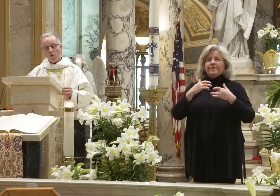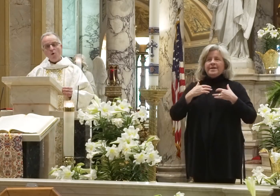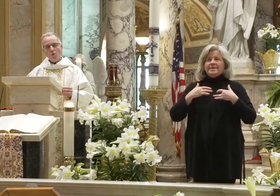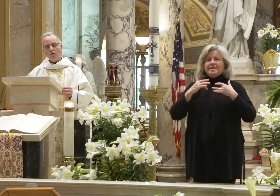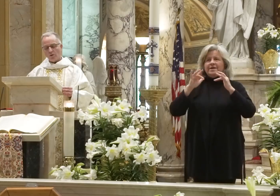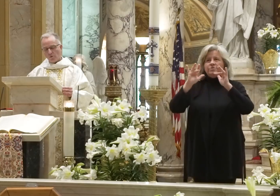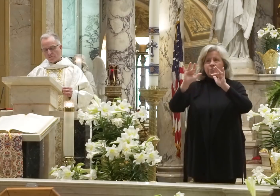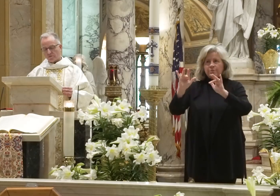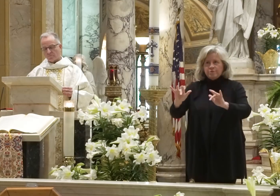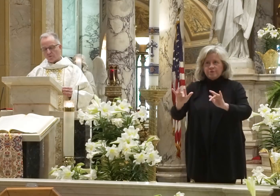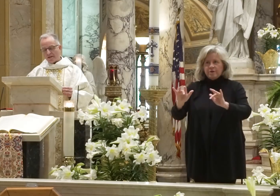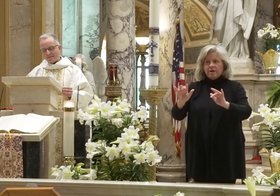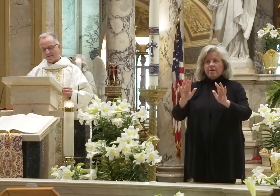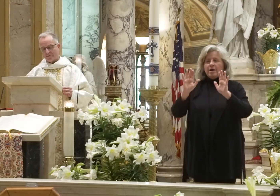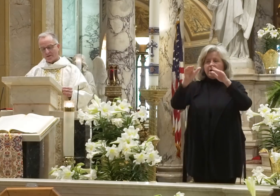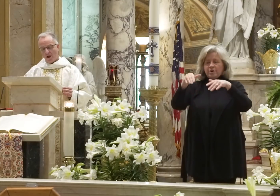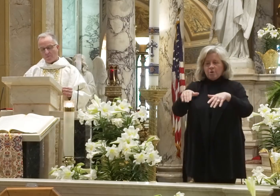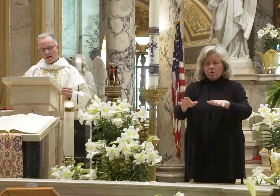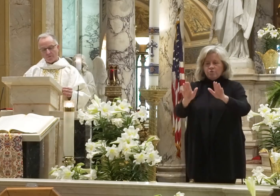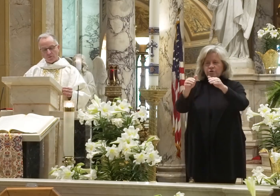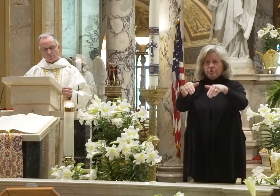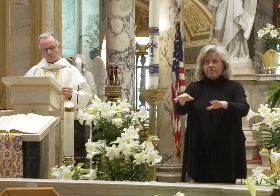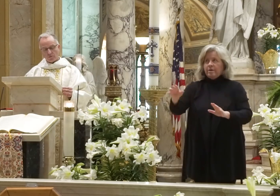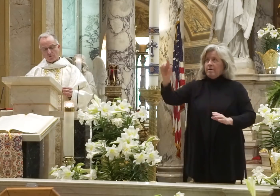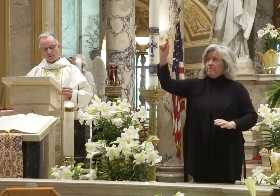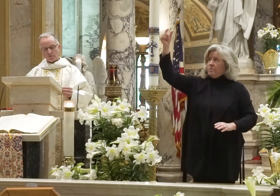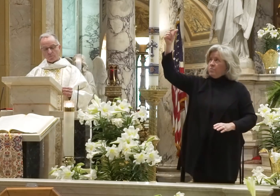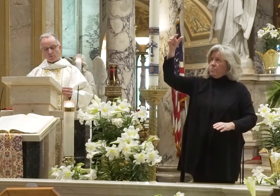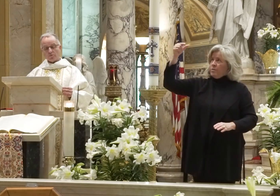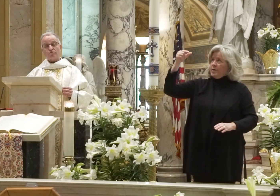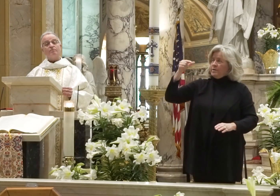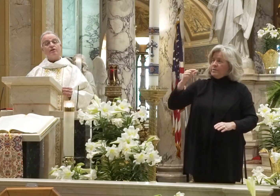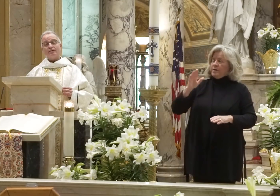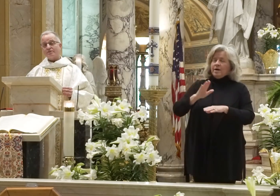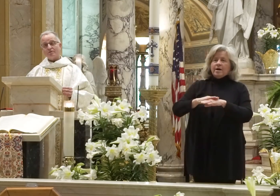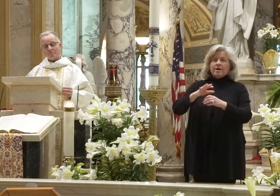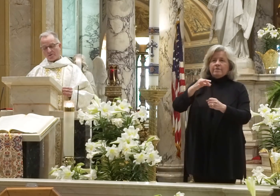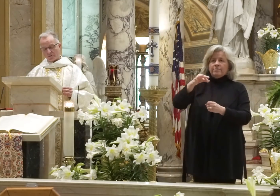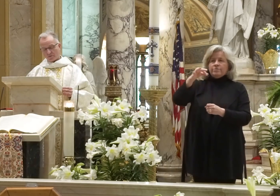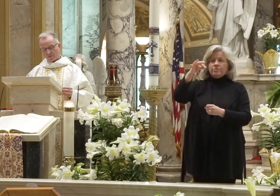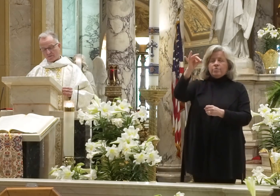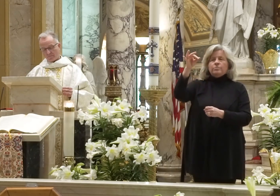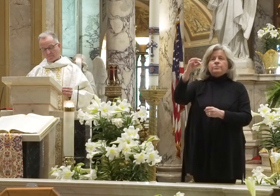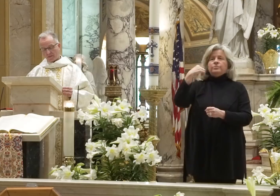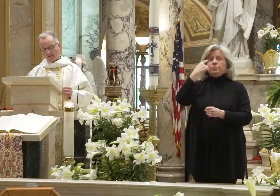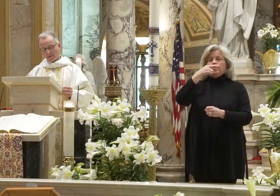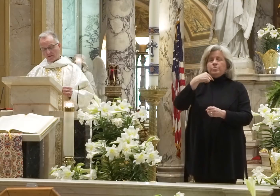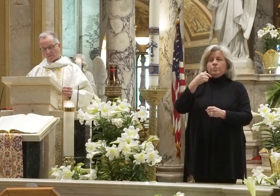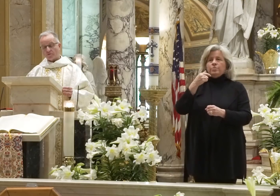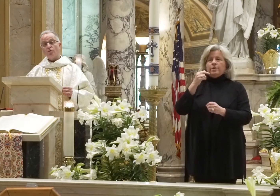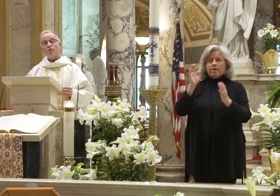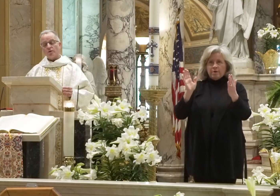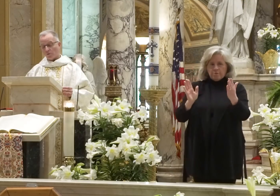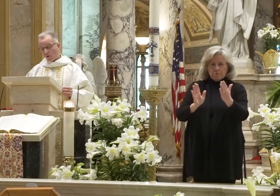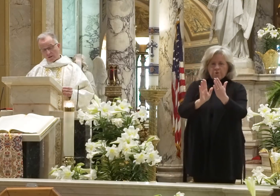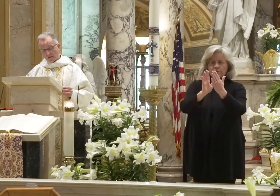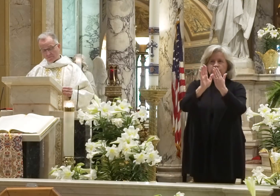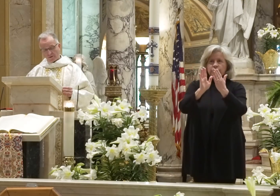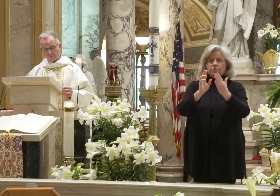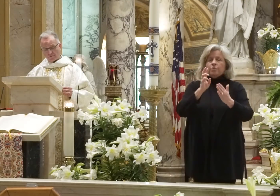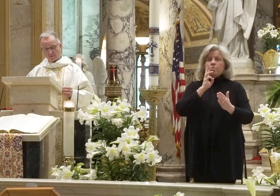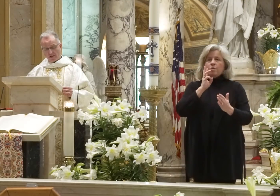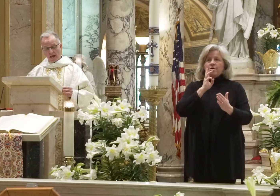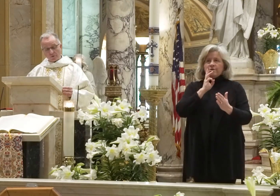pour out a whole ocean of graces upon those souls who approach the font of my mercy. The soul that will go